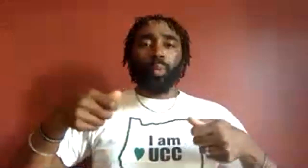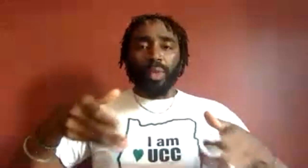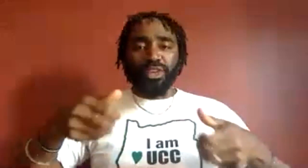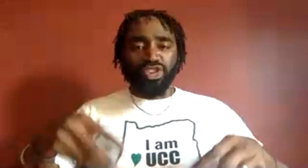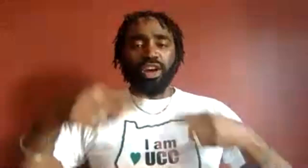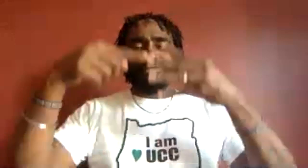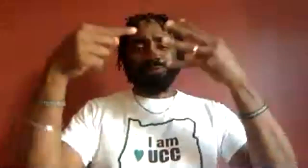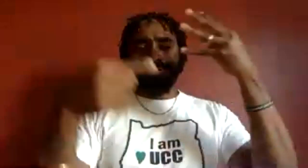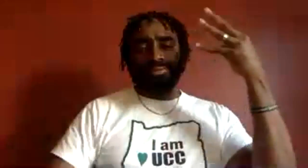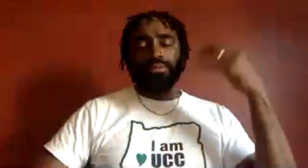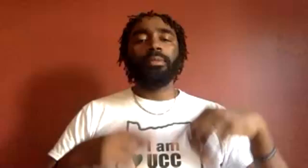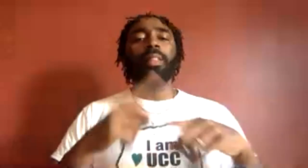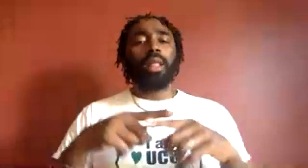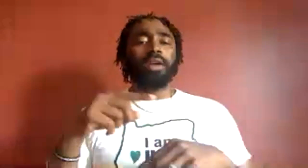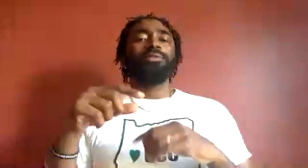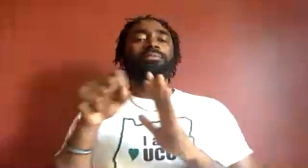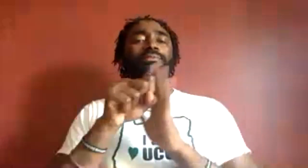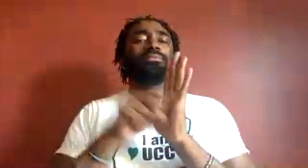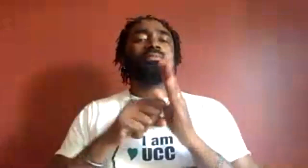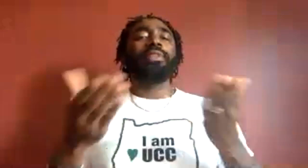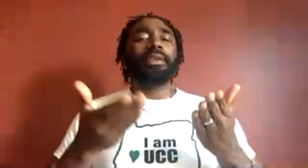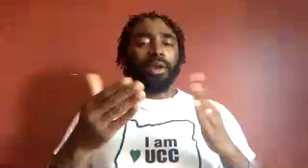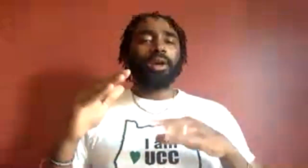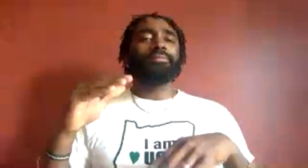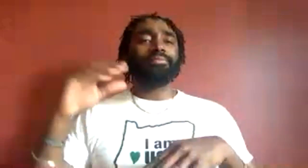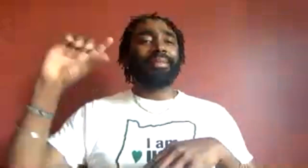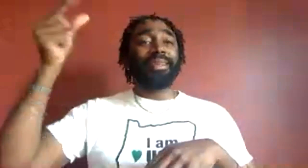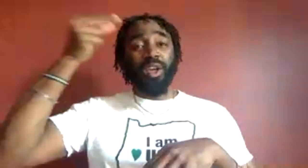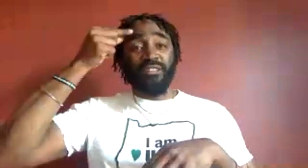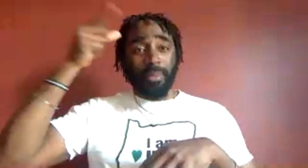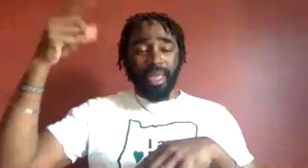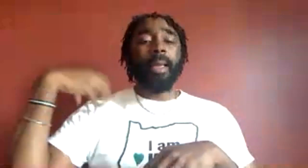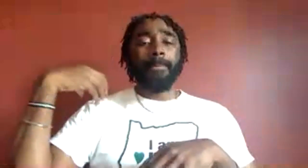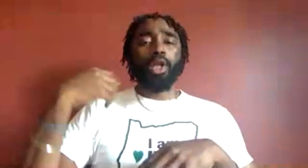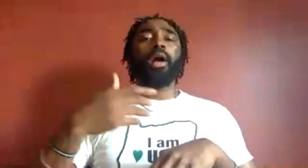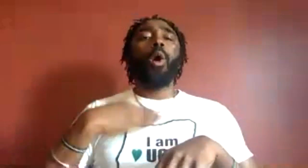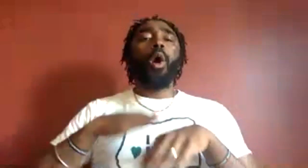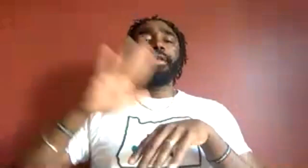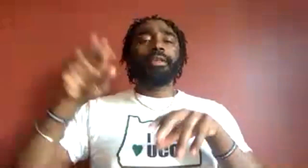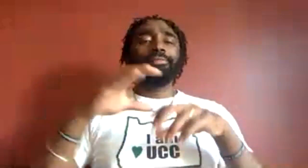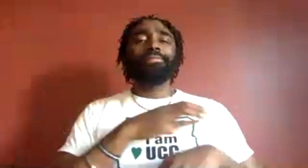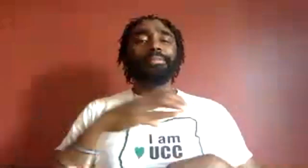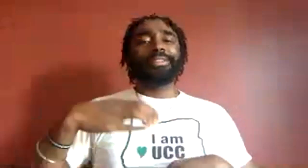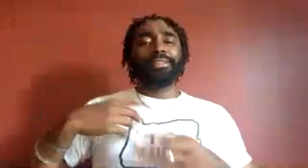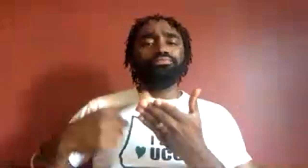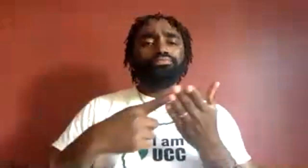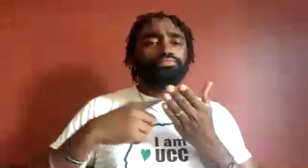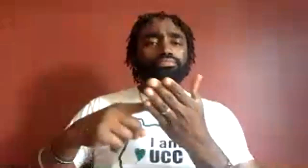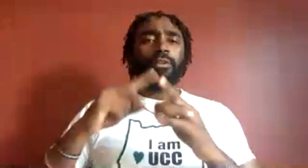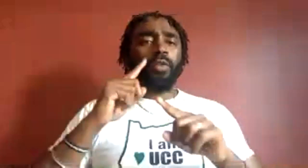deafblind, those in wheelchairs, all across the state. And so the government and the Capitol, with the